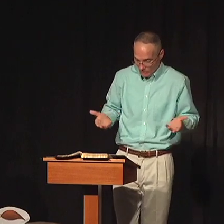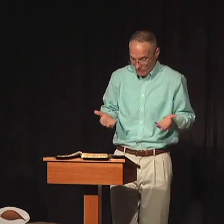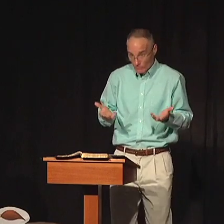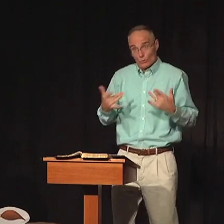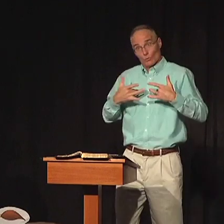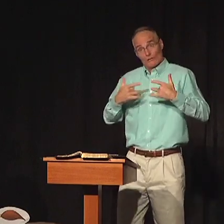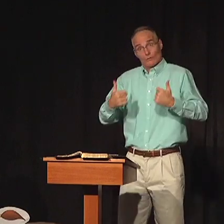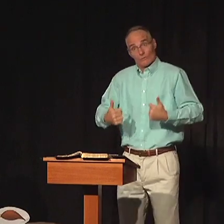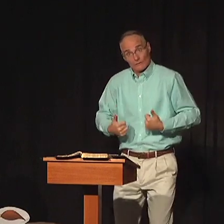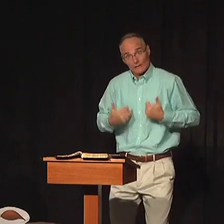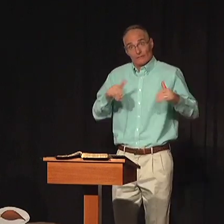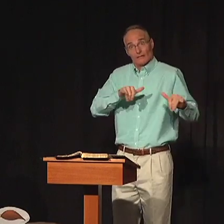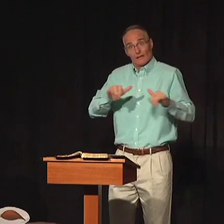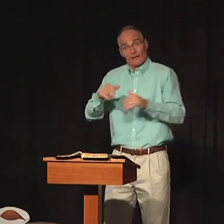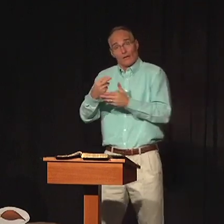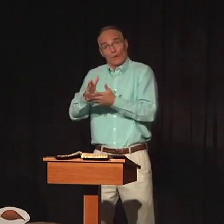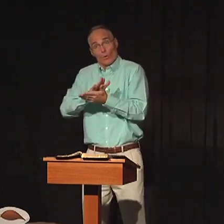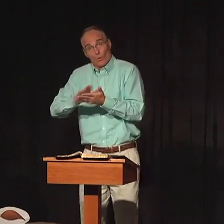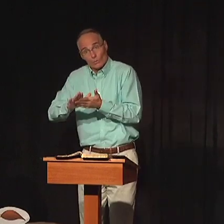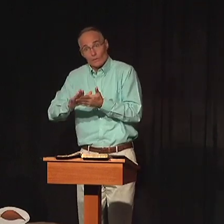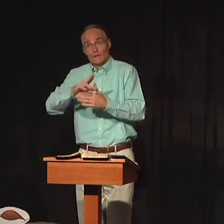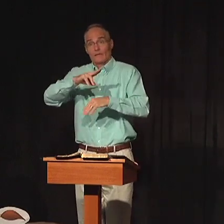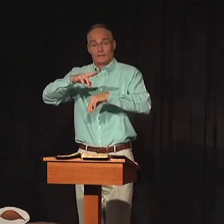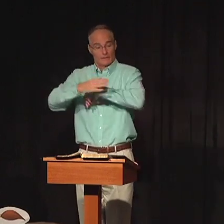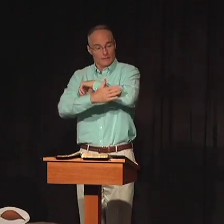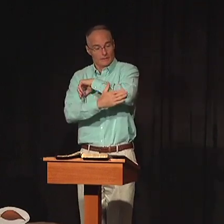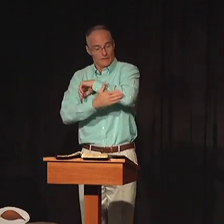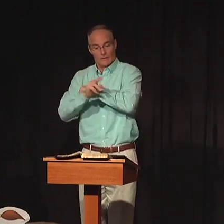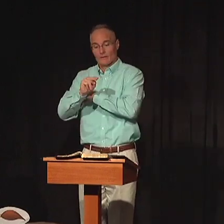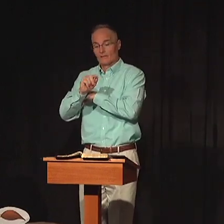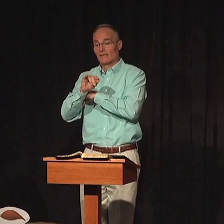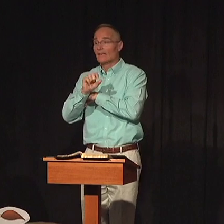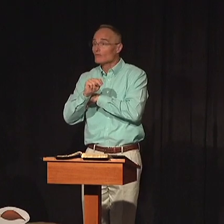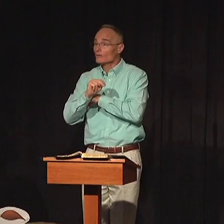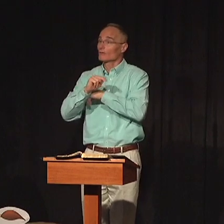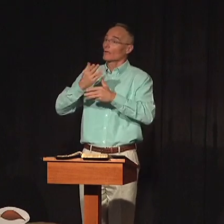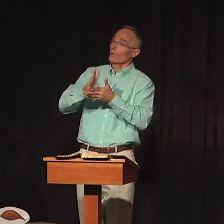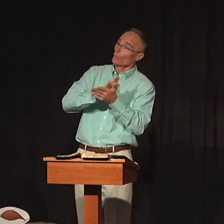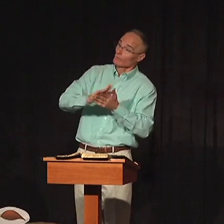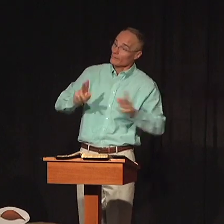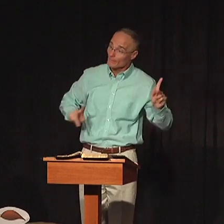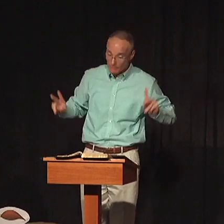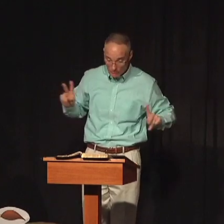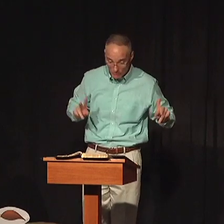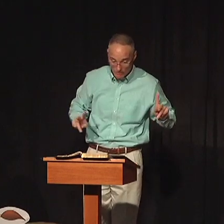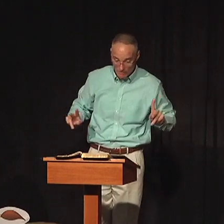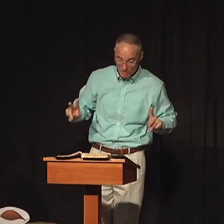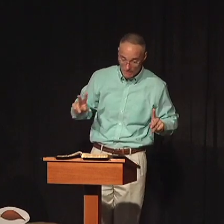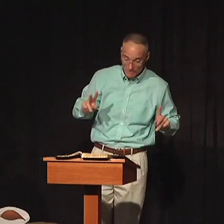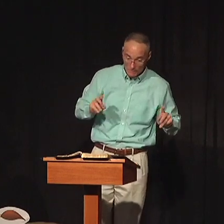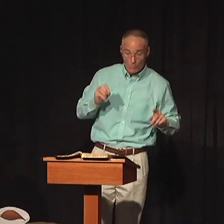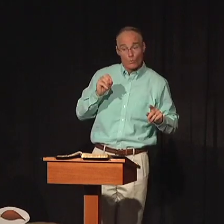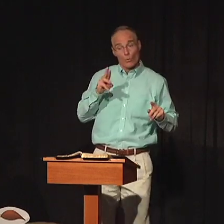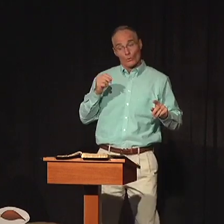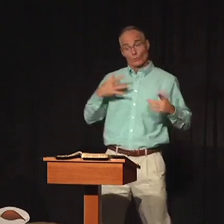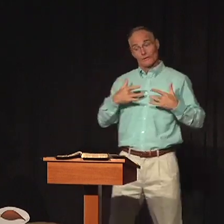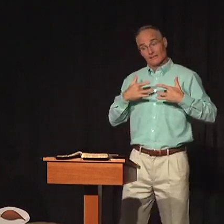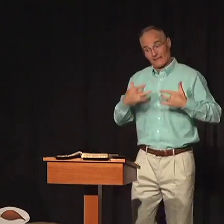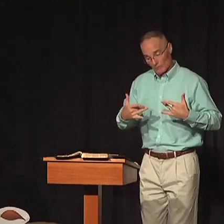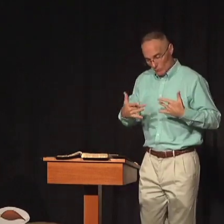here? Do we tend to live like a holy nation, holy people?